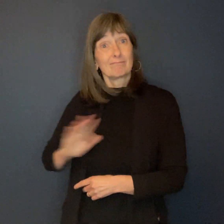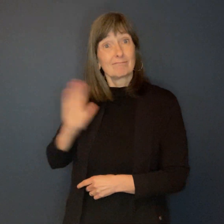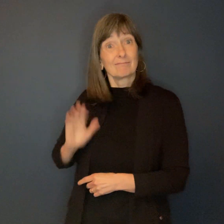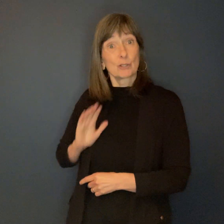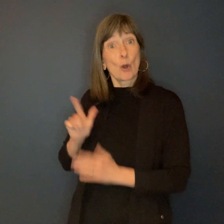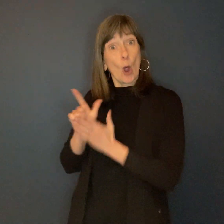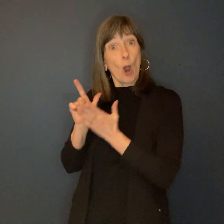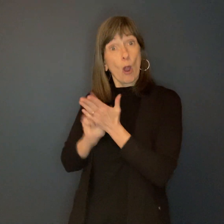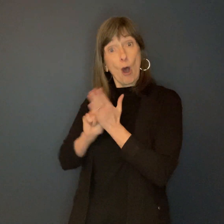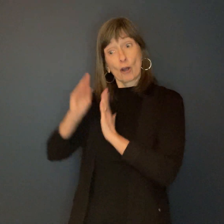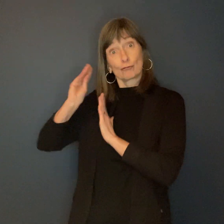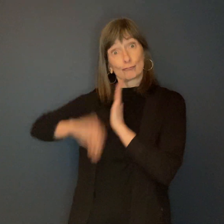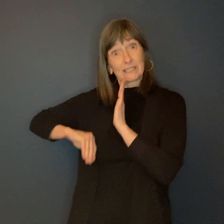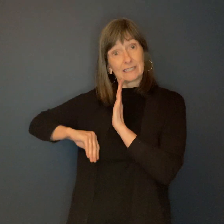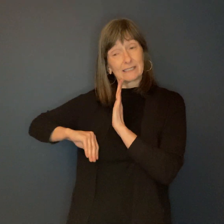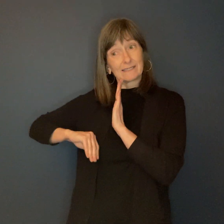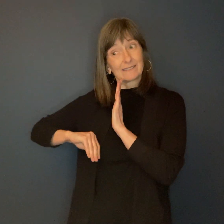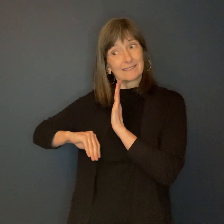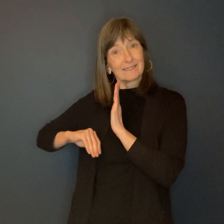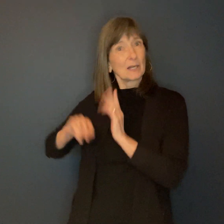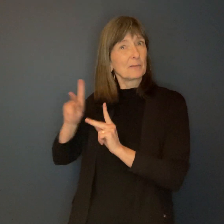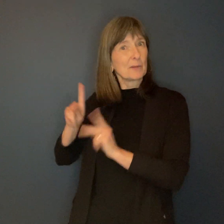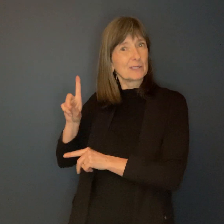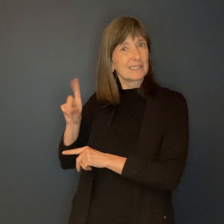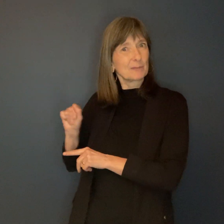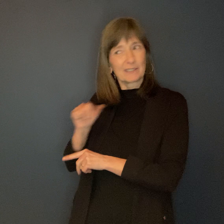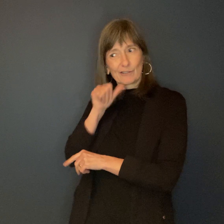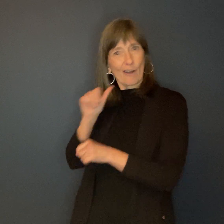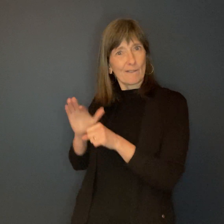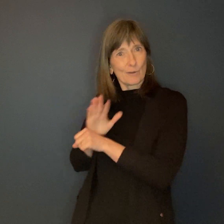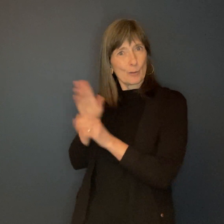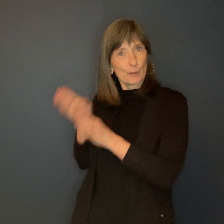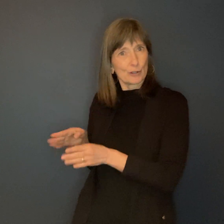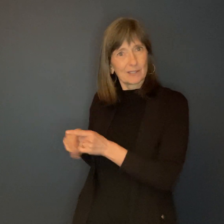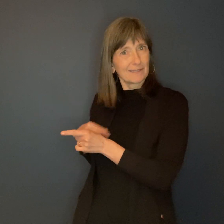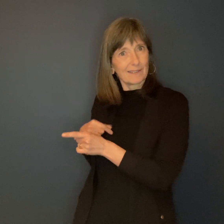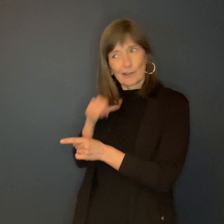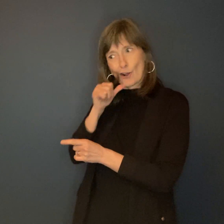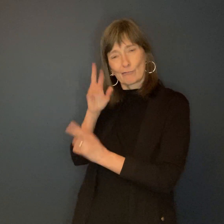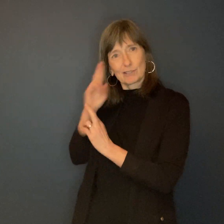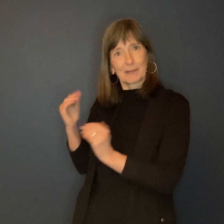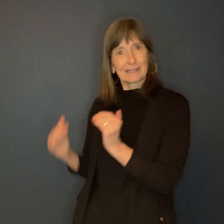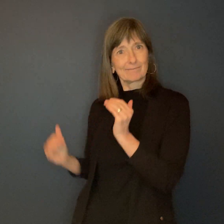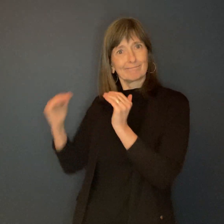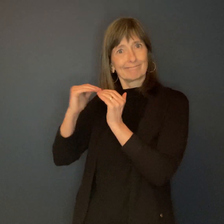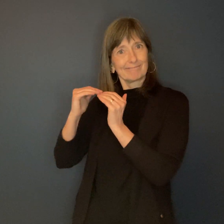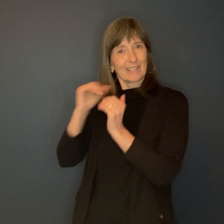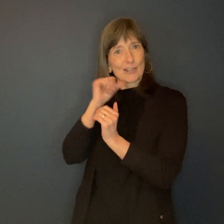being not fully human. So naturally, that's crucially